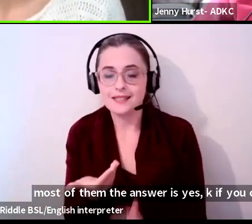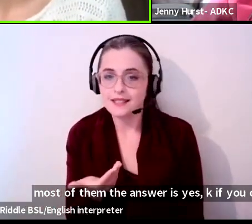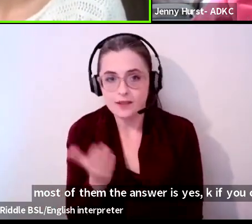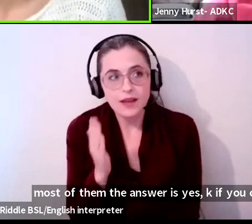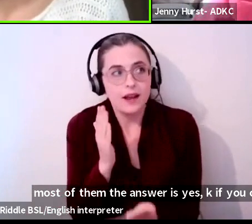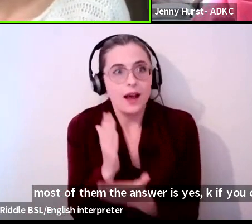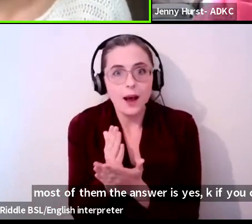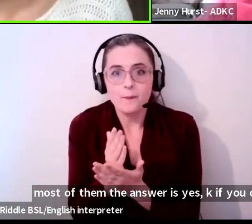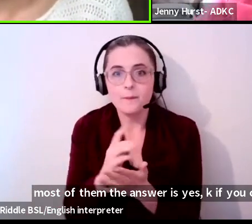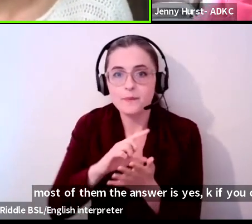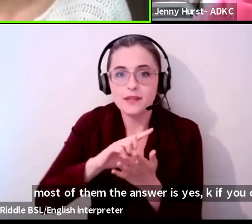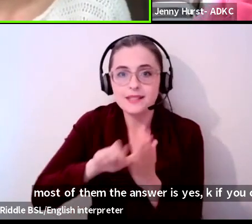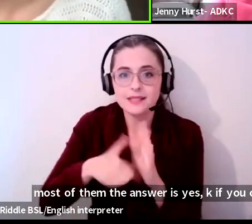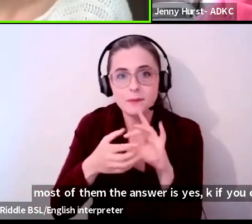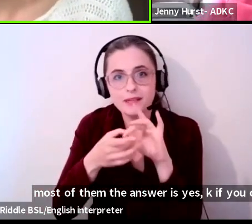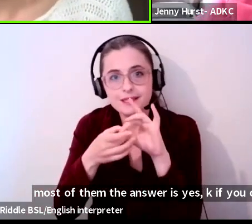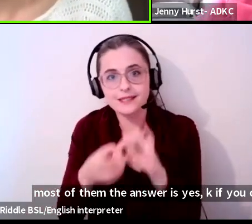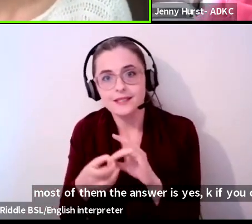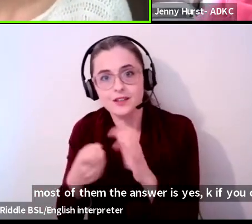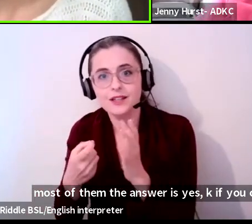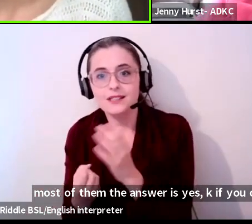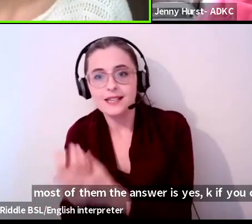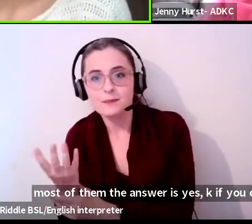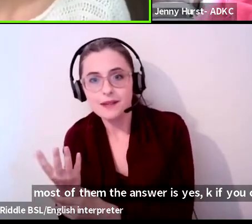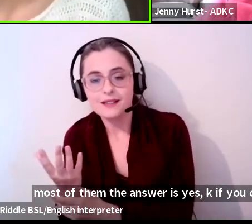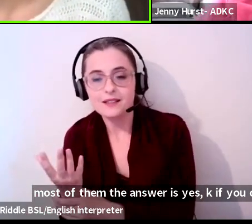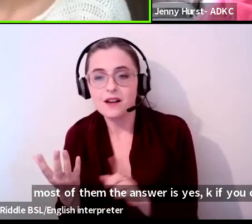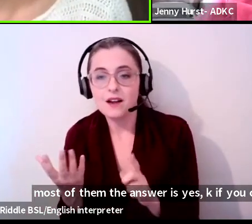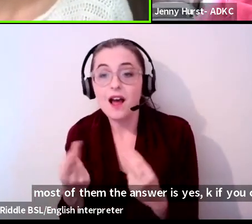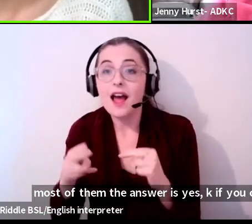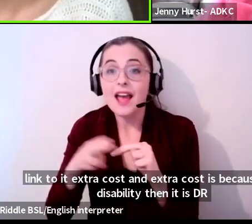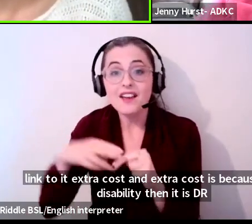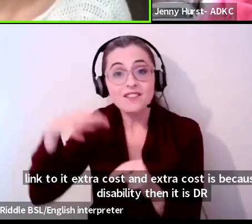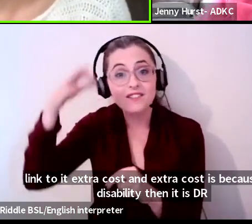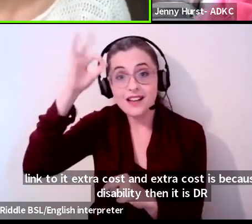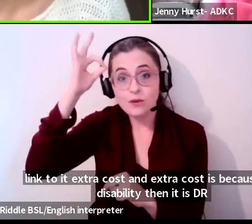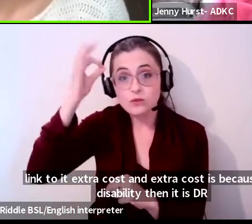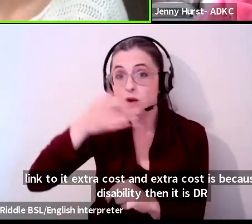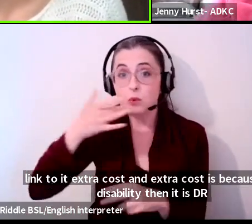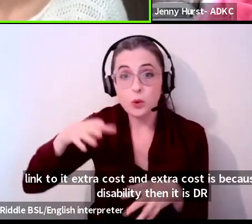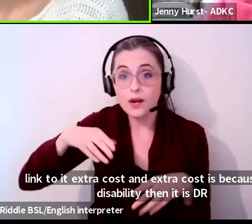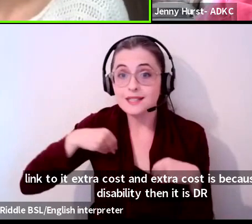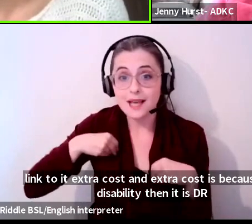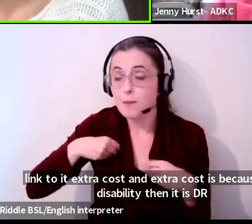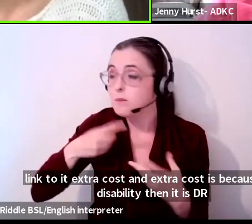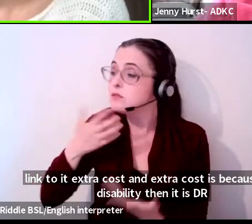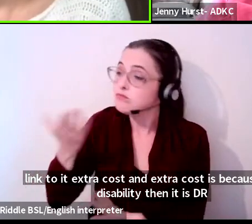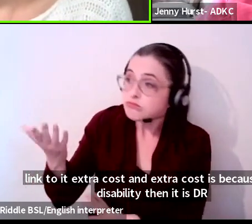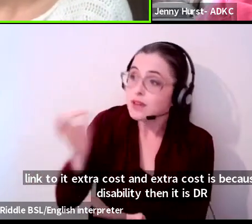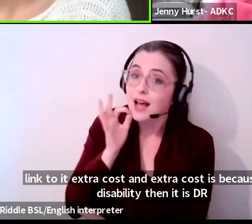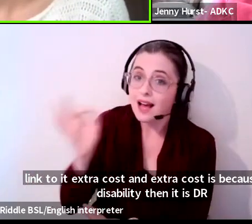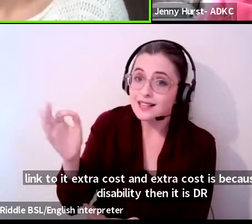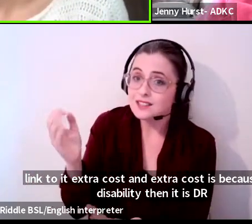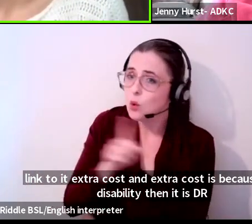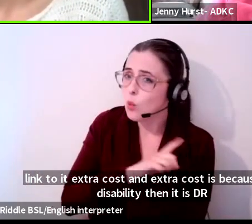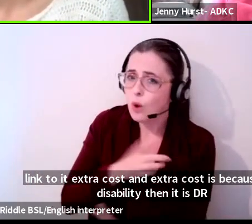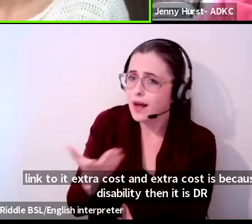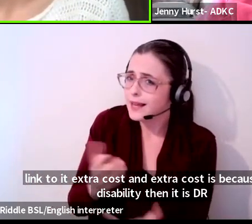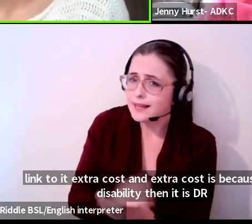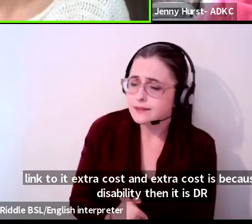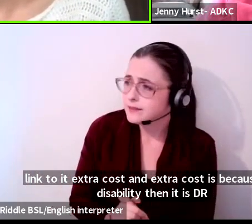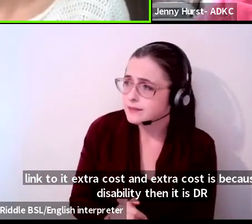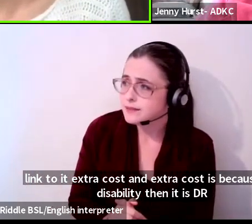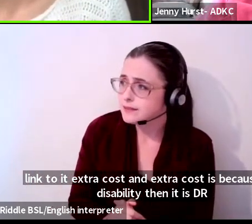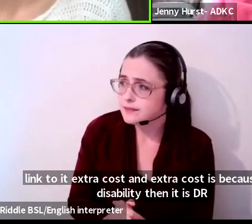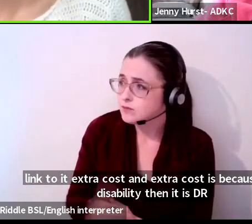disability, then it is a DRE. And if local authority doesn't allow that, then ask them why. And if